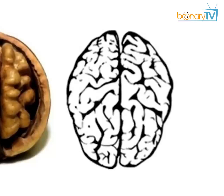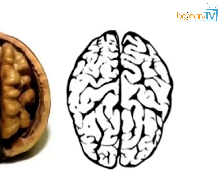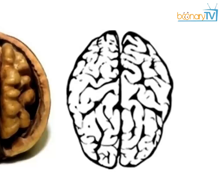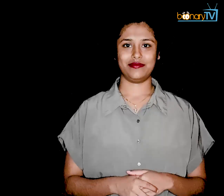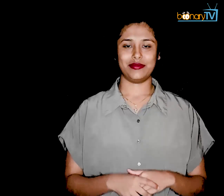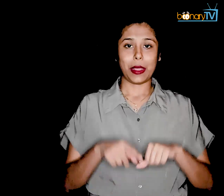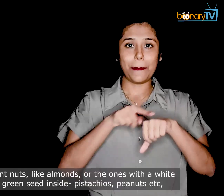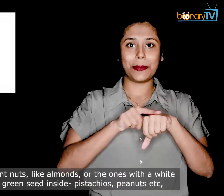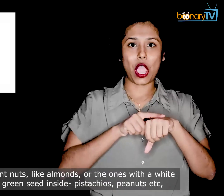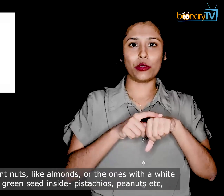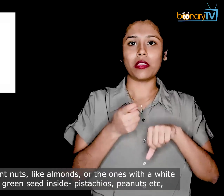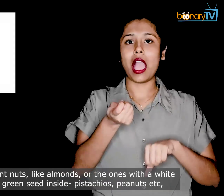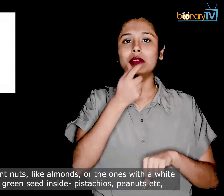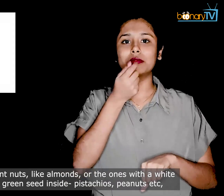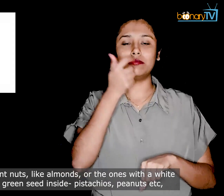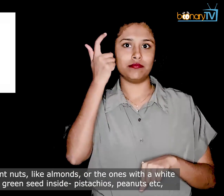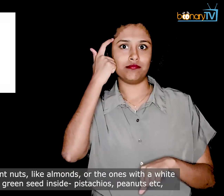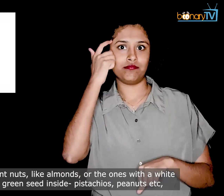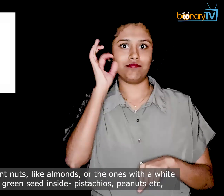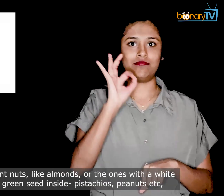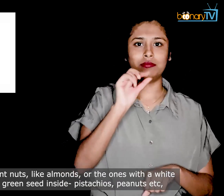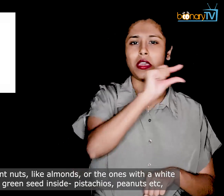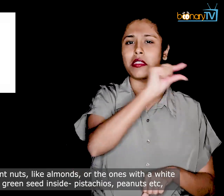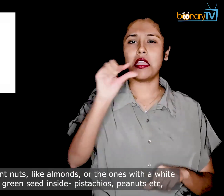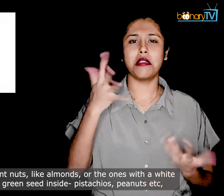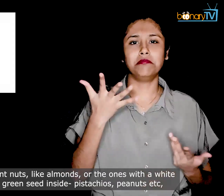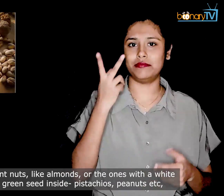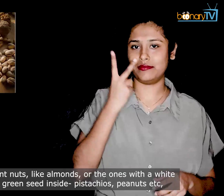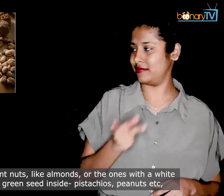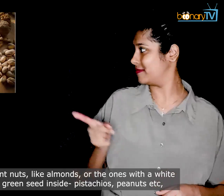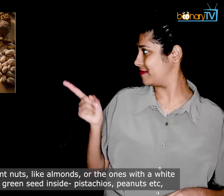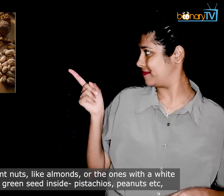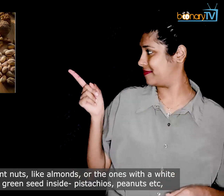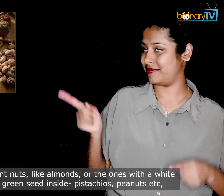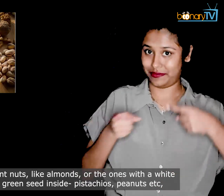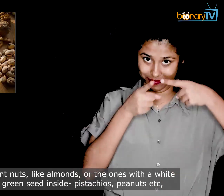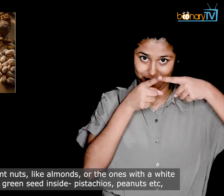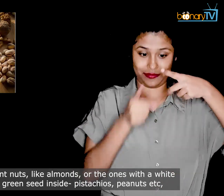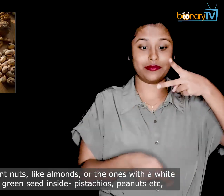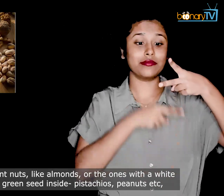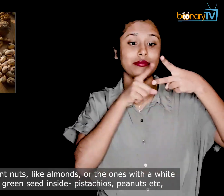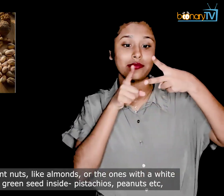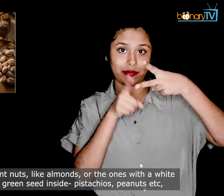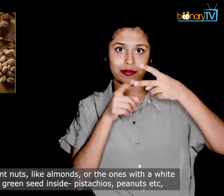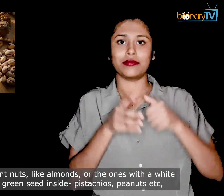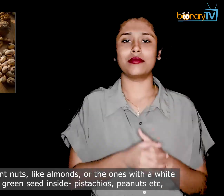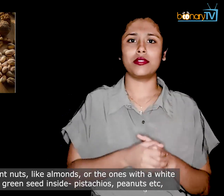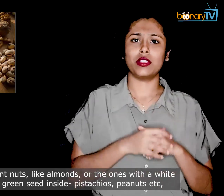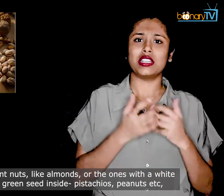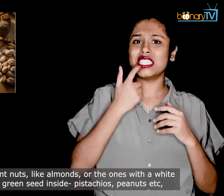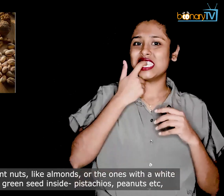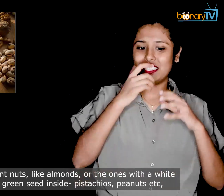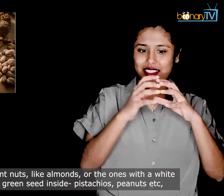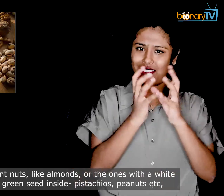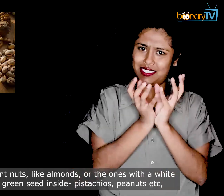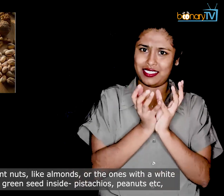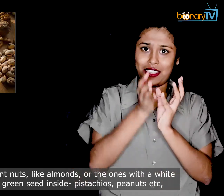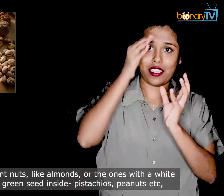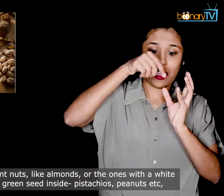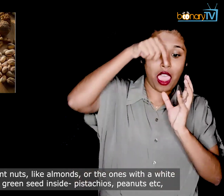from all different nuts like almonds or the ones with the